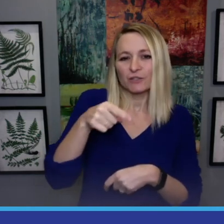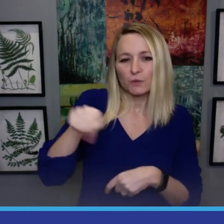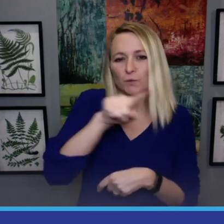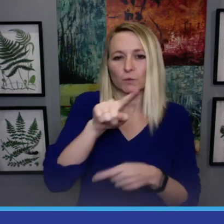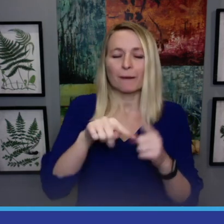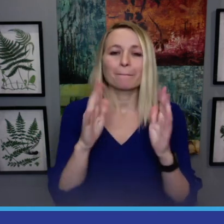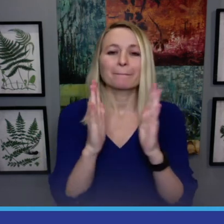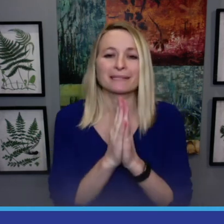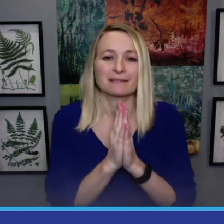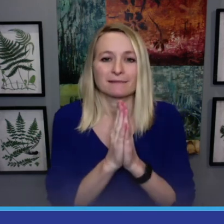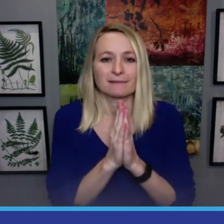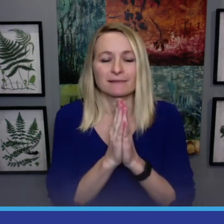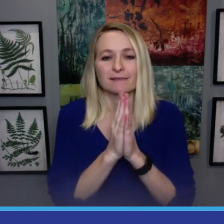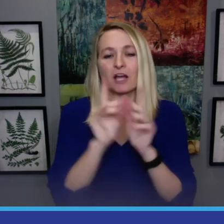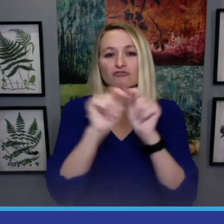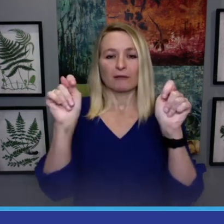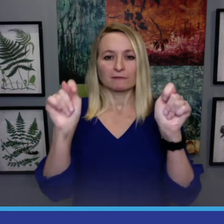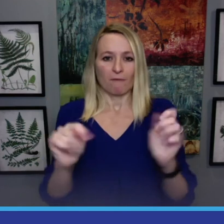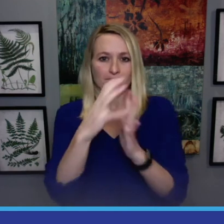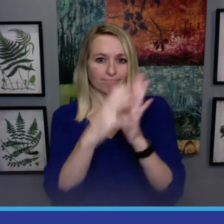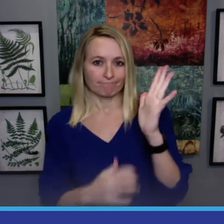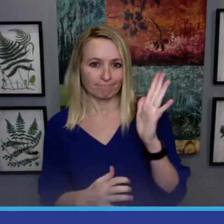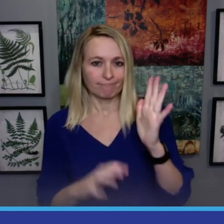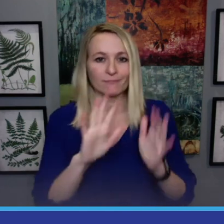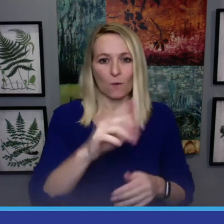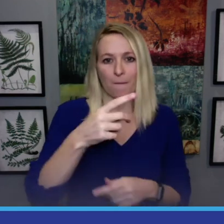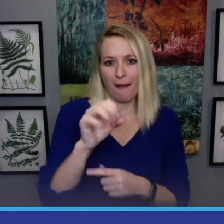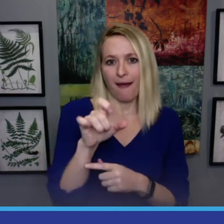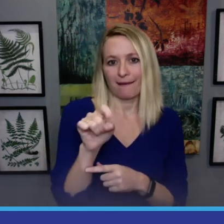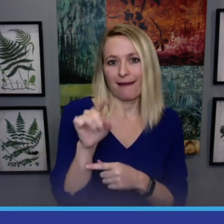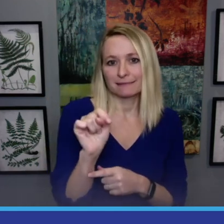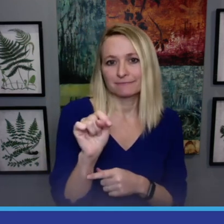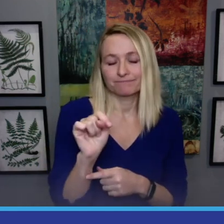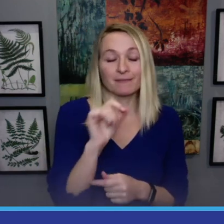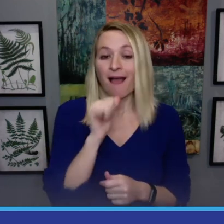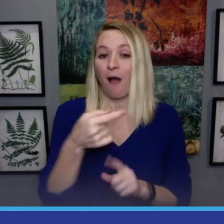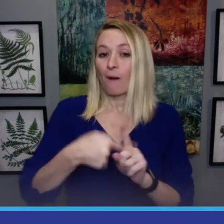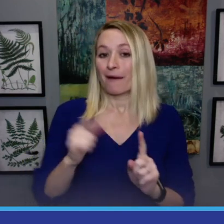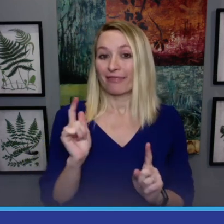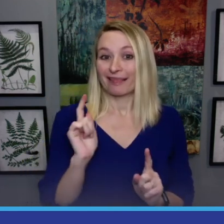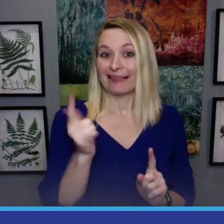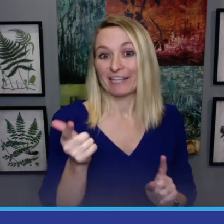need to please transcribe your podcast. Not 1 month